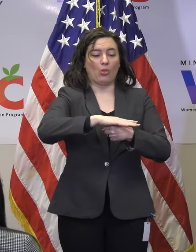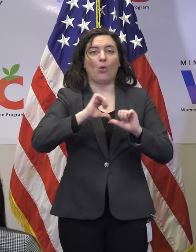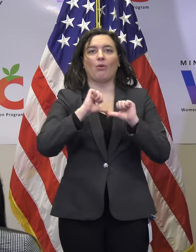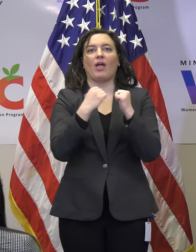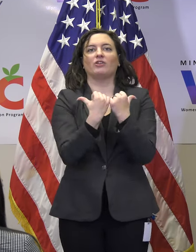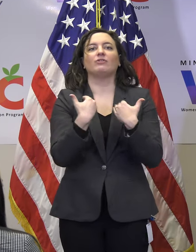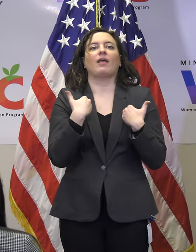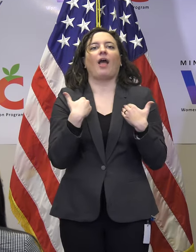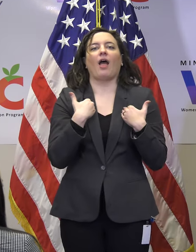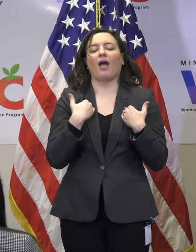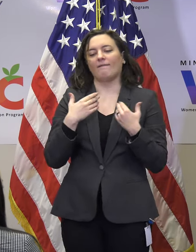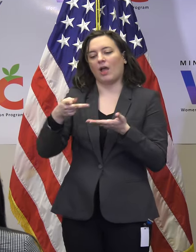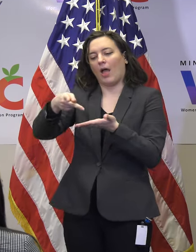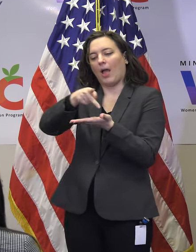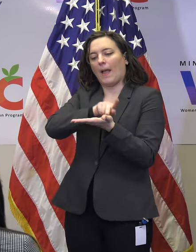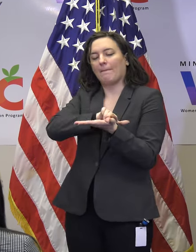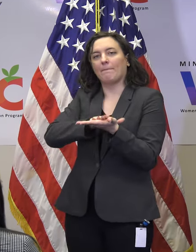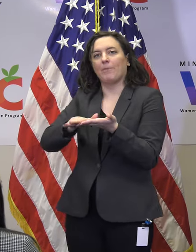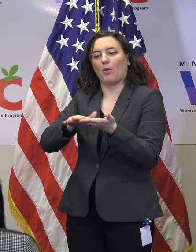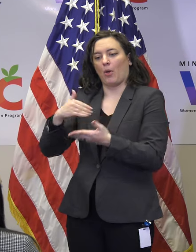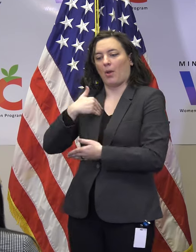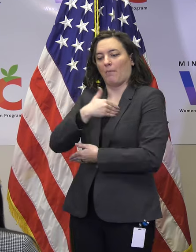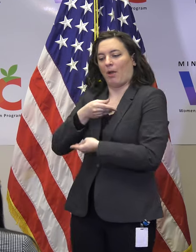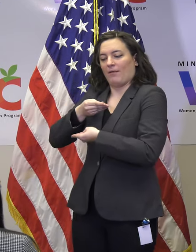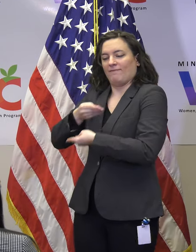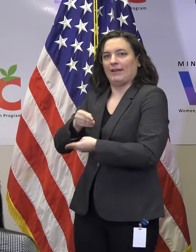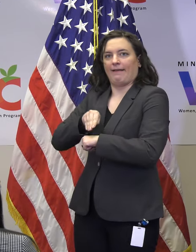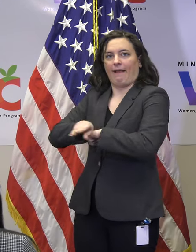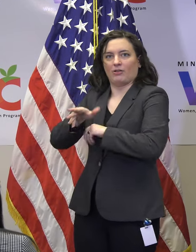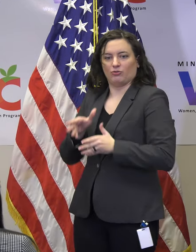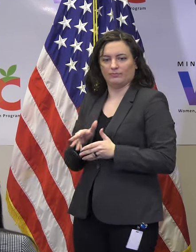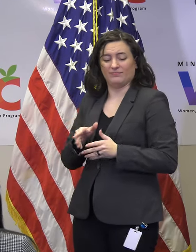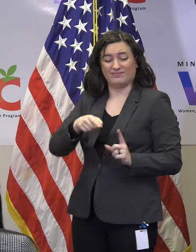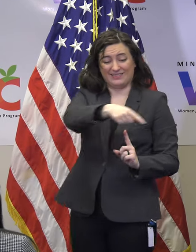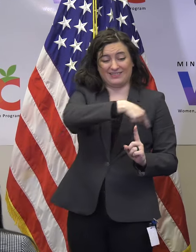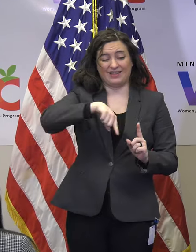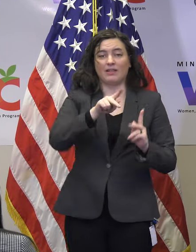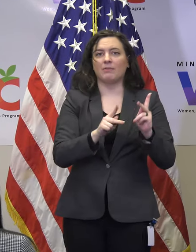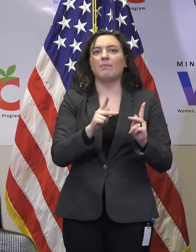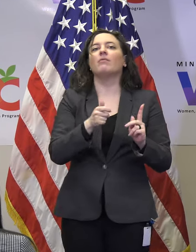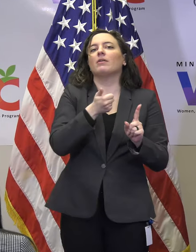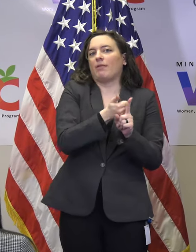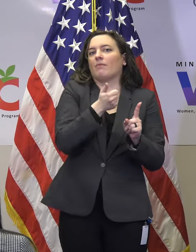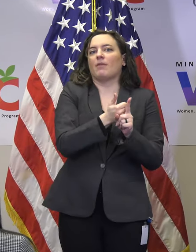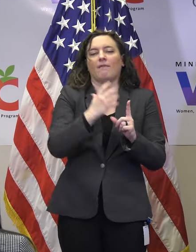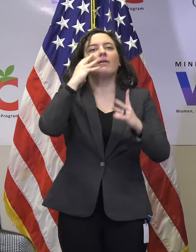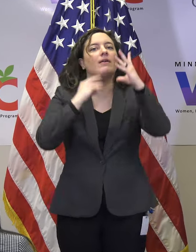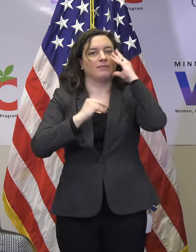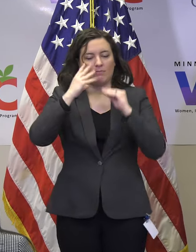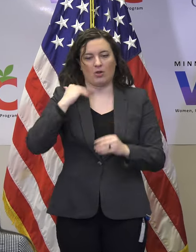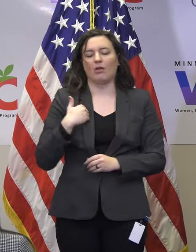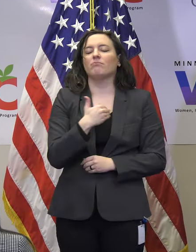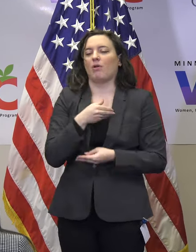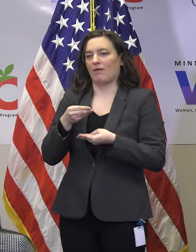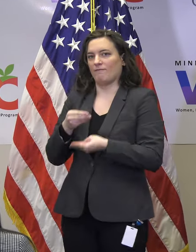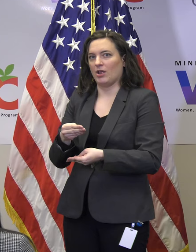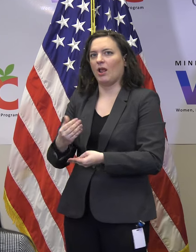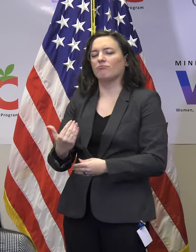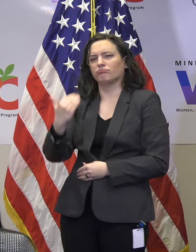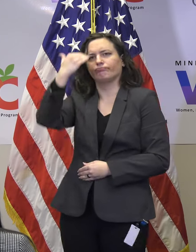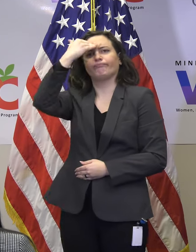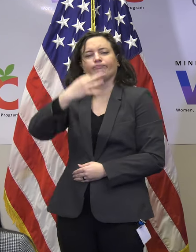counselors, people who have firsthand experience breastfeeding and with the WIC program in that community. More